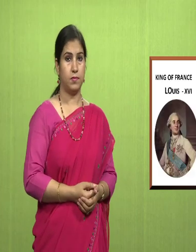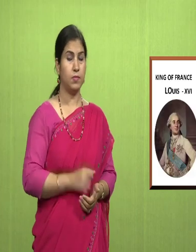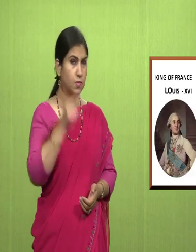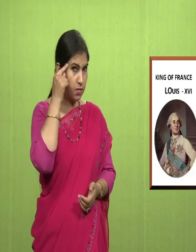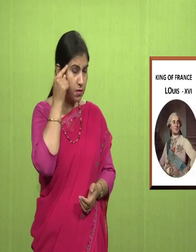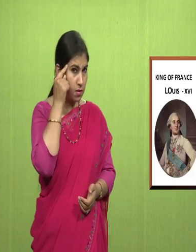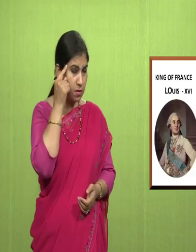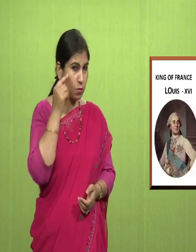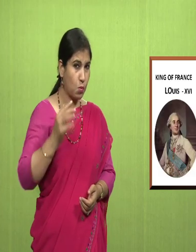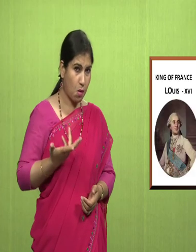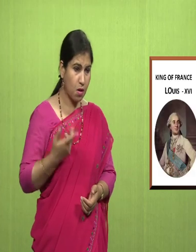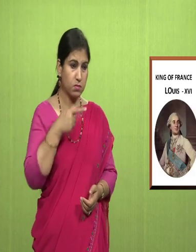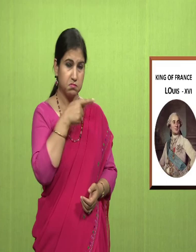Can you think of a reason why?